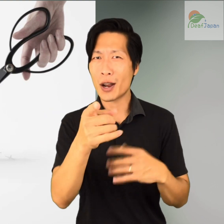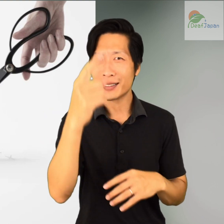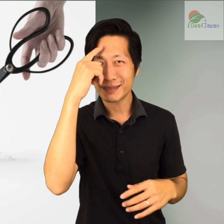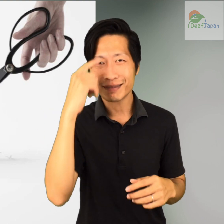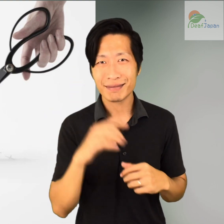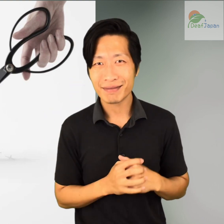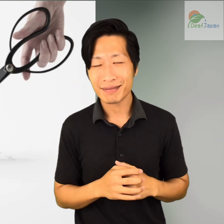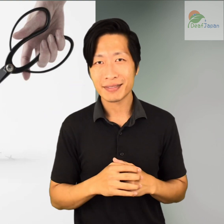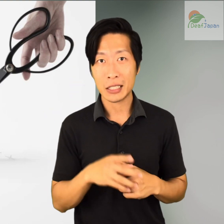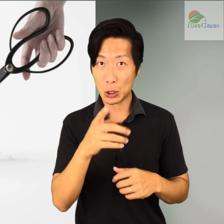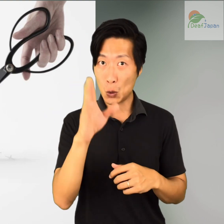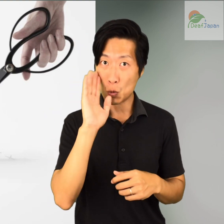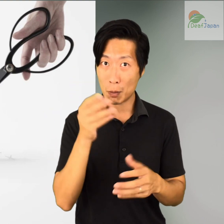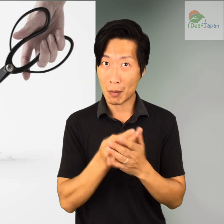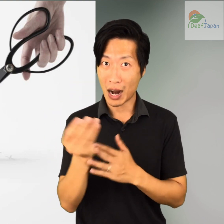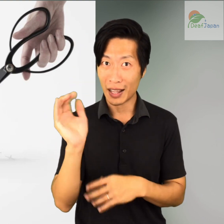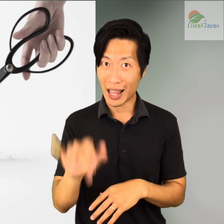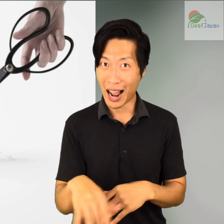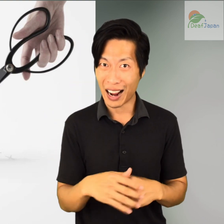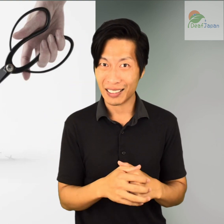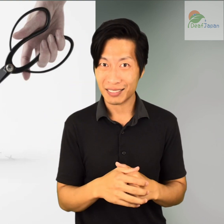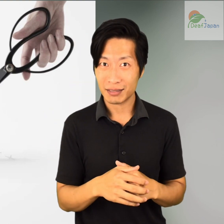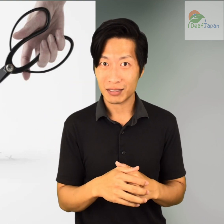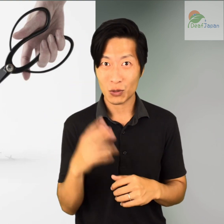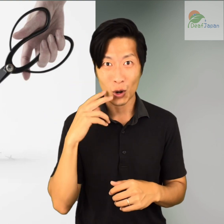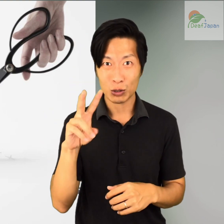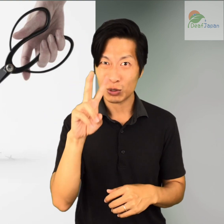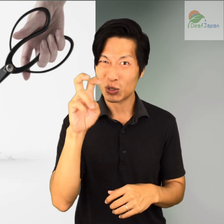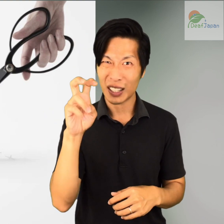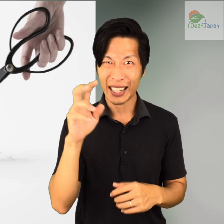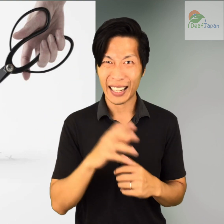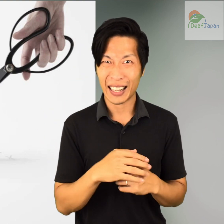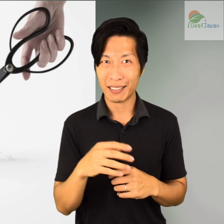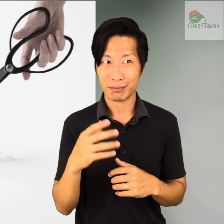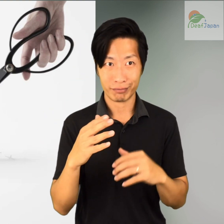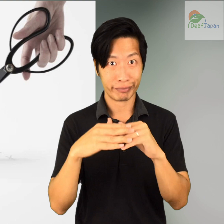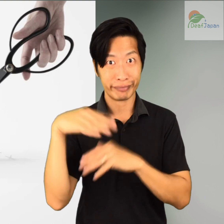buy this for 200 and more dollars, or do